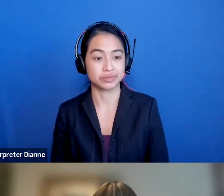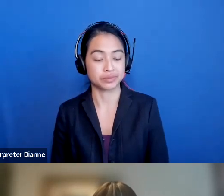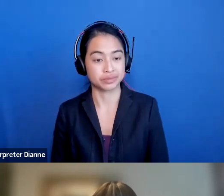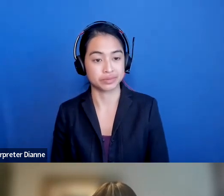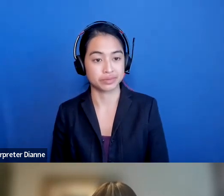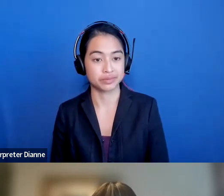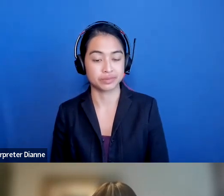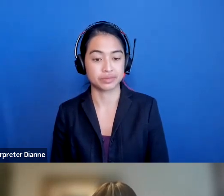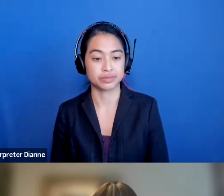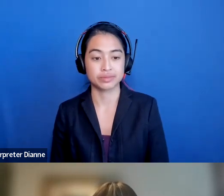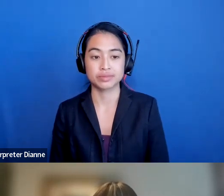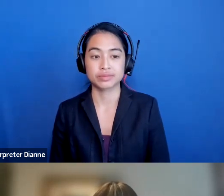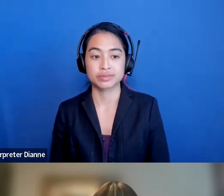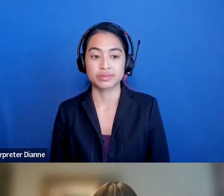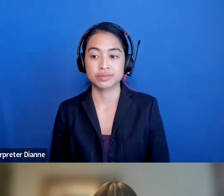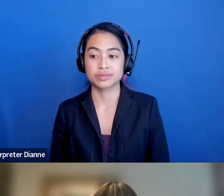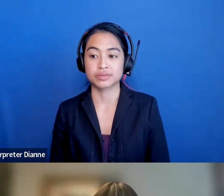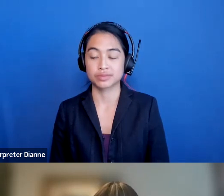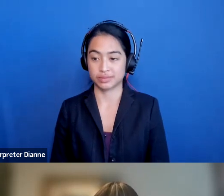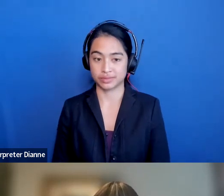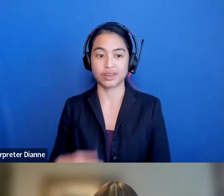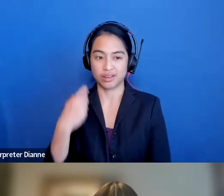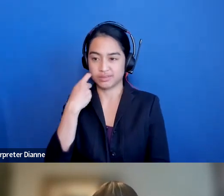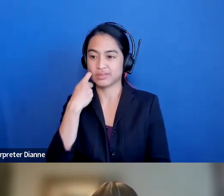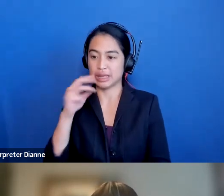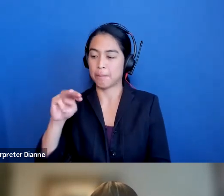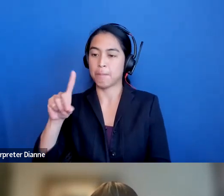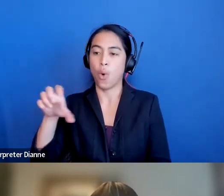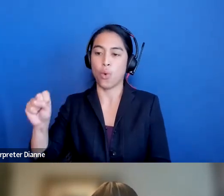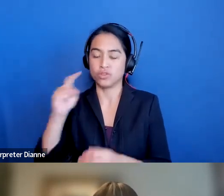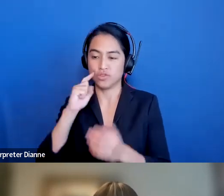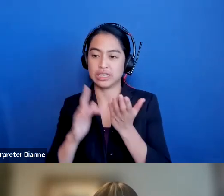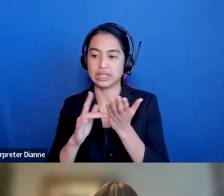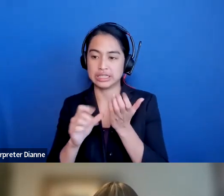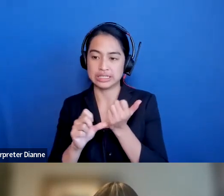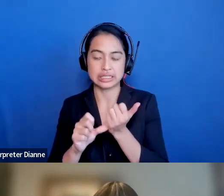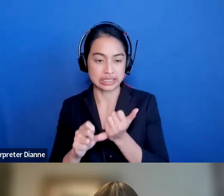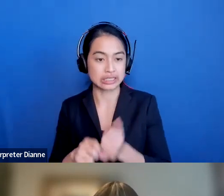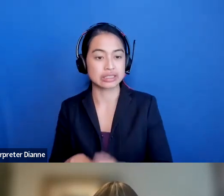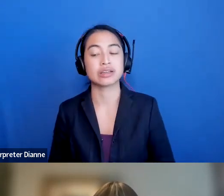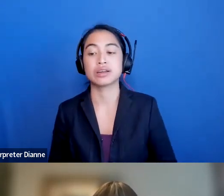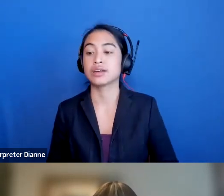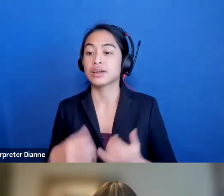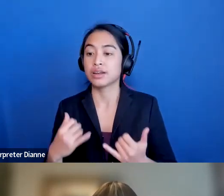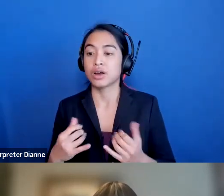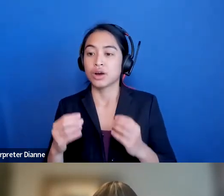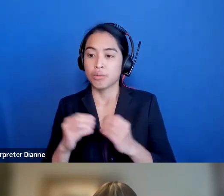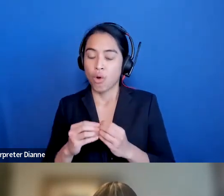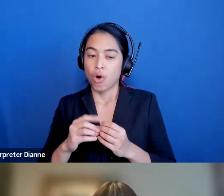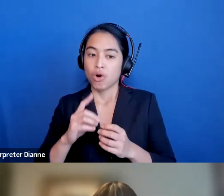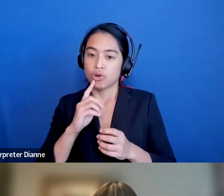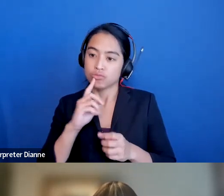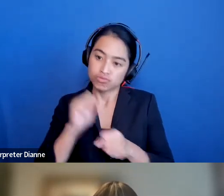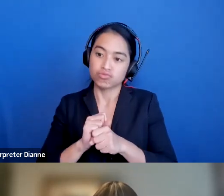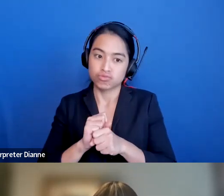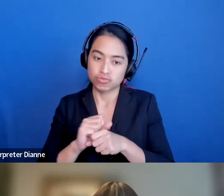right, so earlier I talked about the modes of technical assistance, and now I'm just going to take a deeper dive into giving some more concrete examples